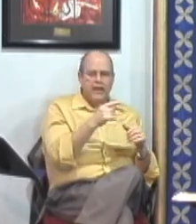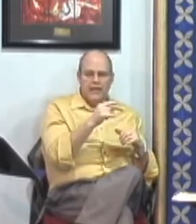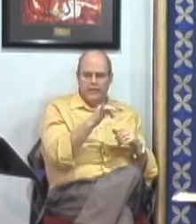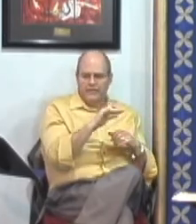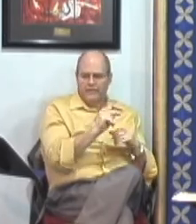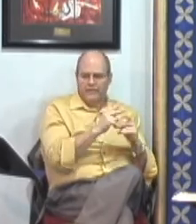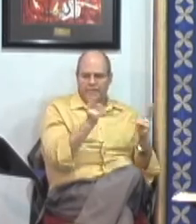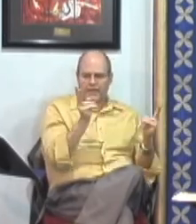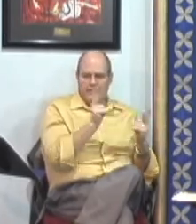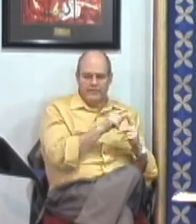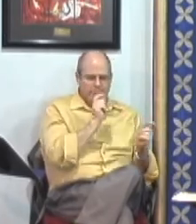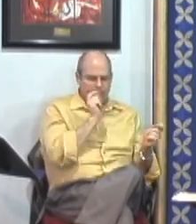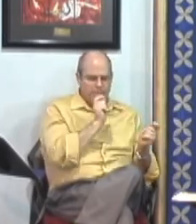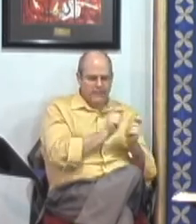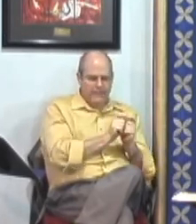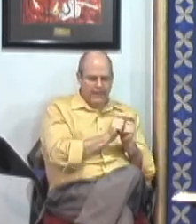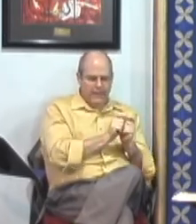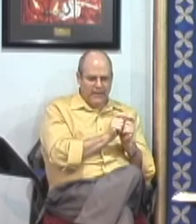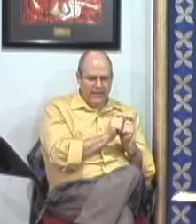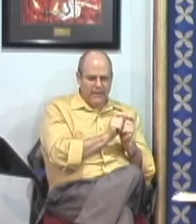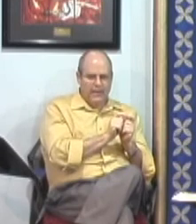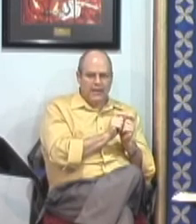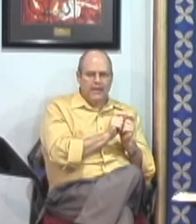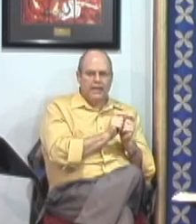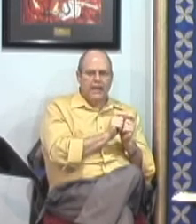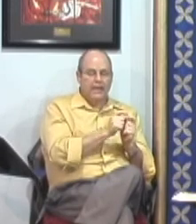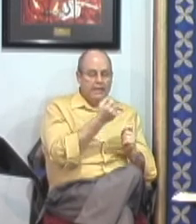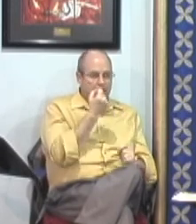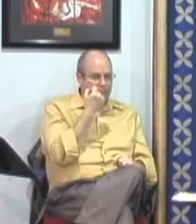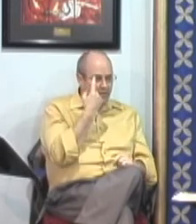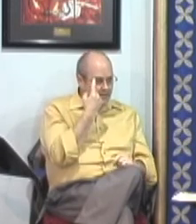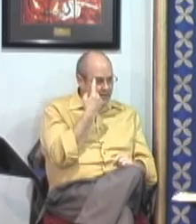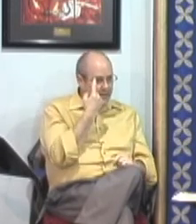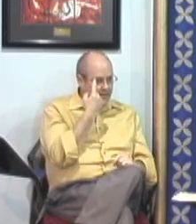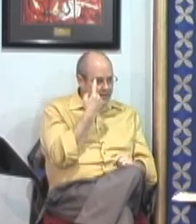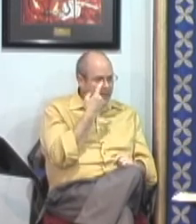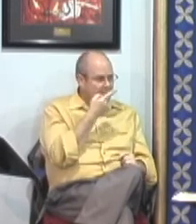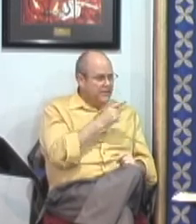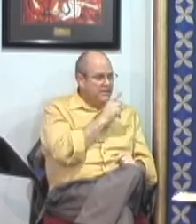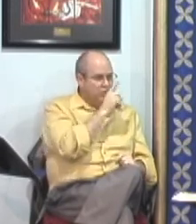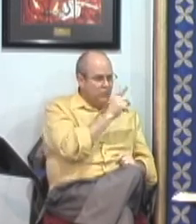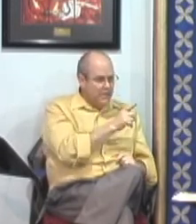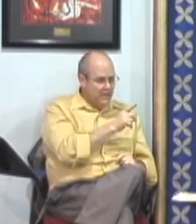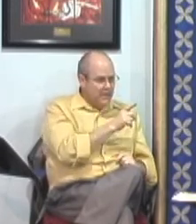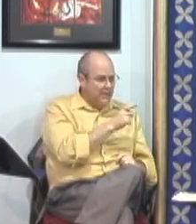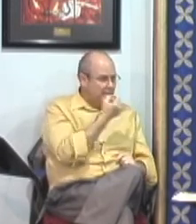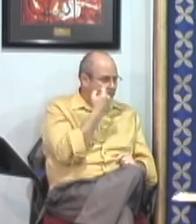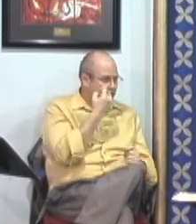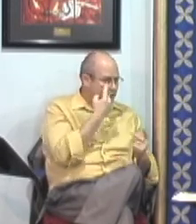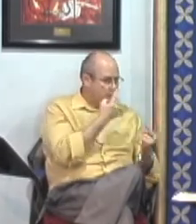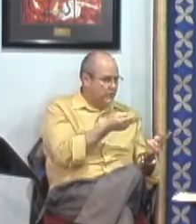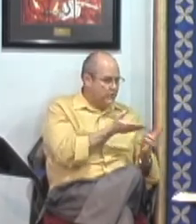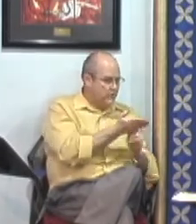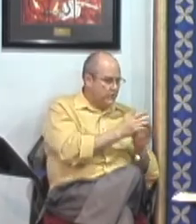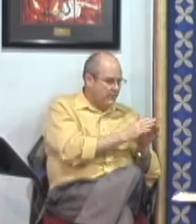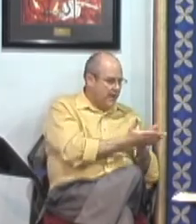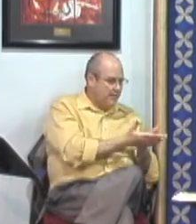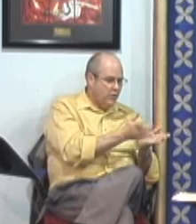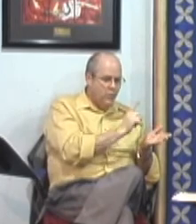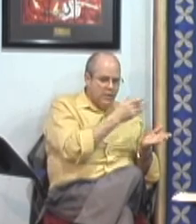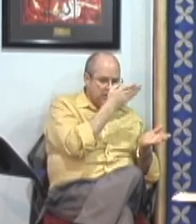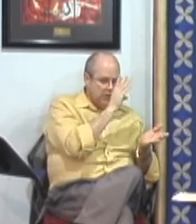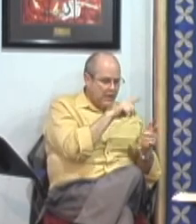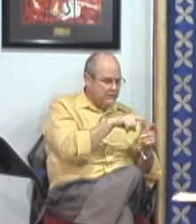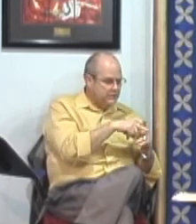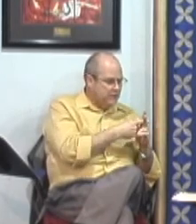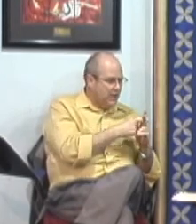very specific. And I just began to dawn on me that these are really, if you're looking through the Bible and say, where does God start